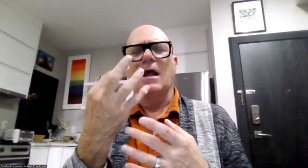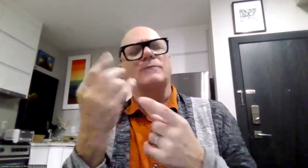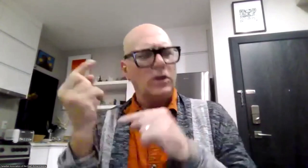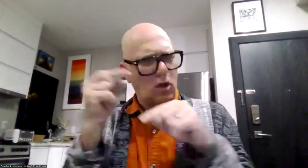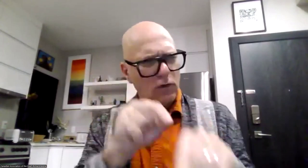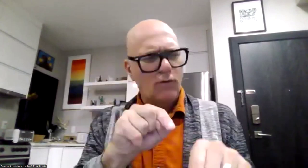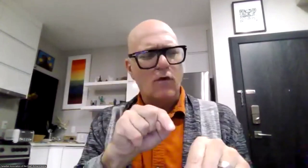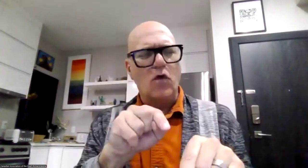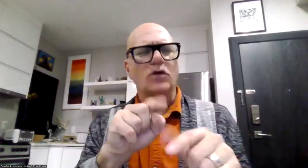One,